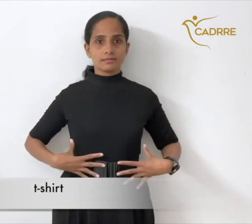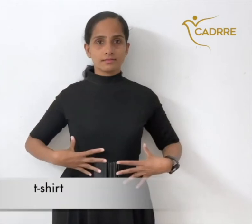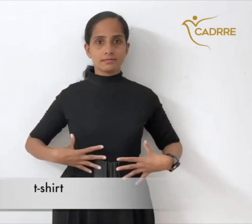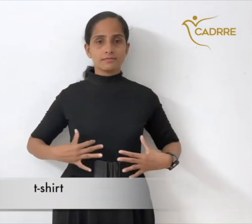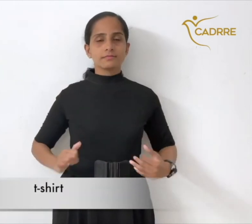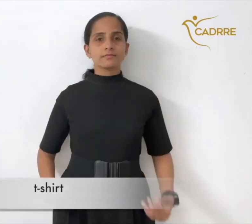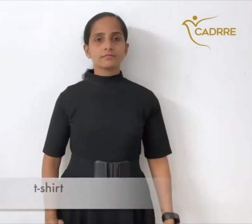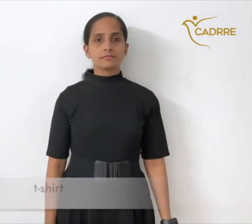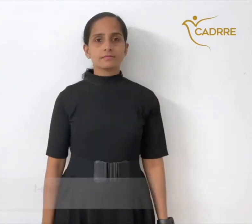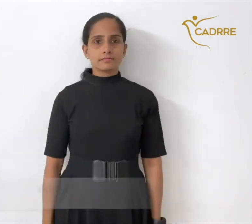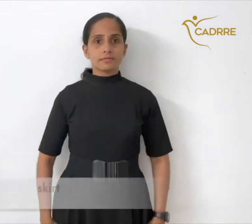T-shirt.